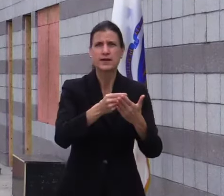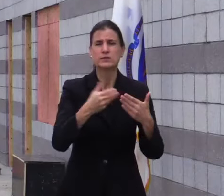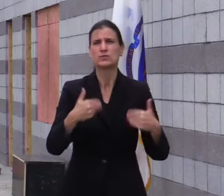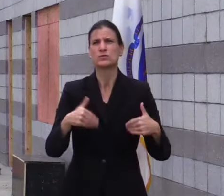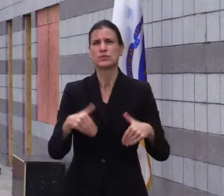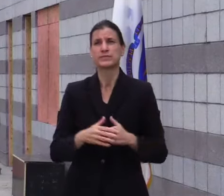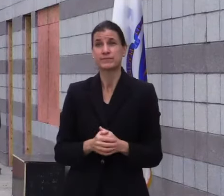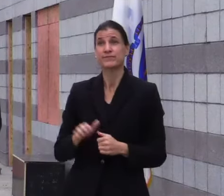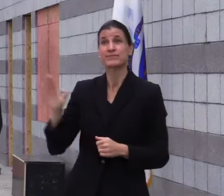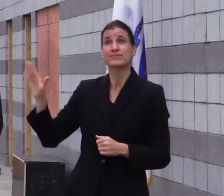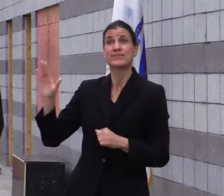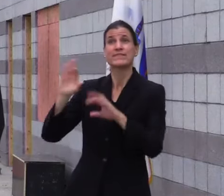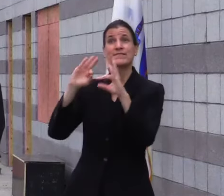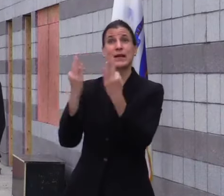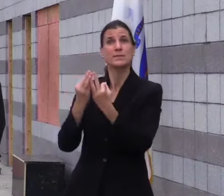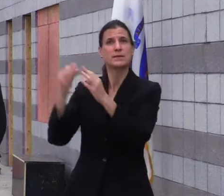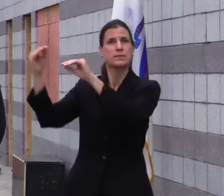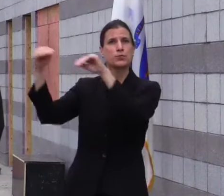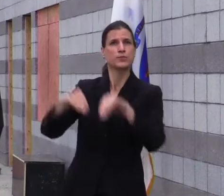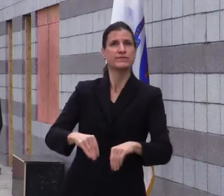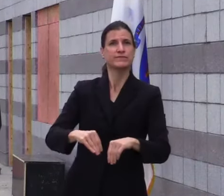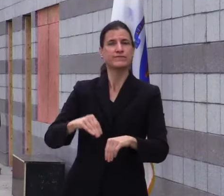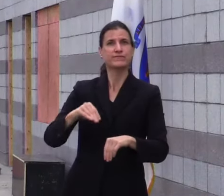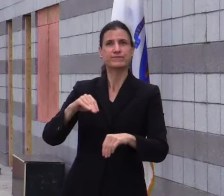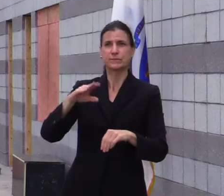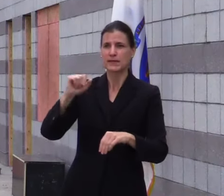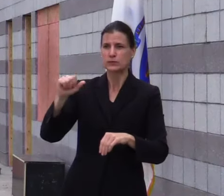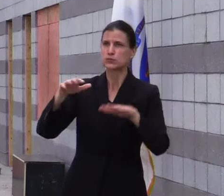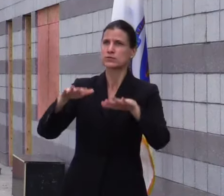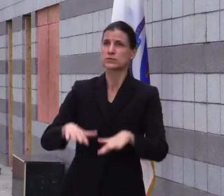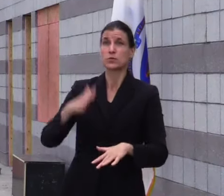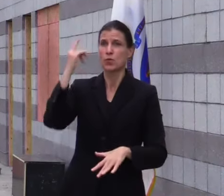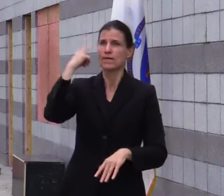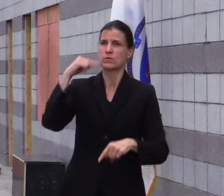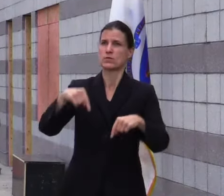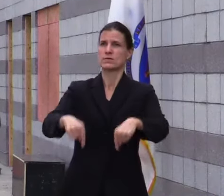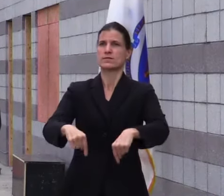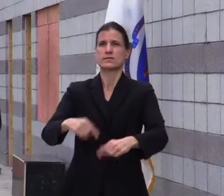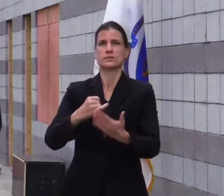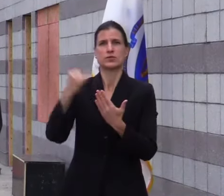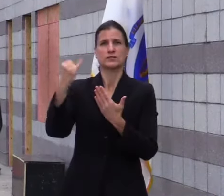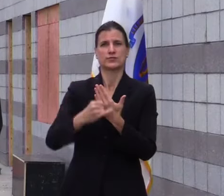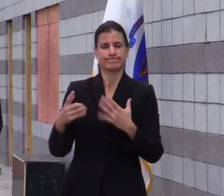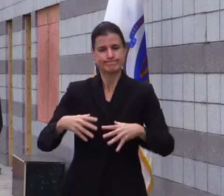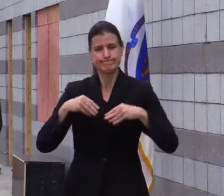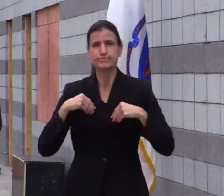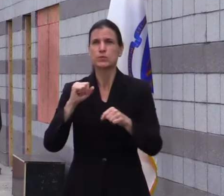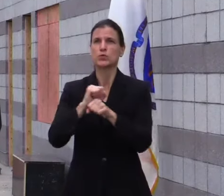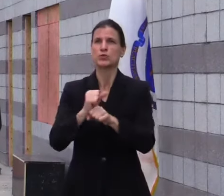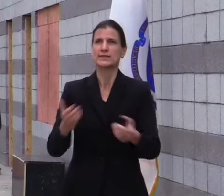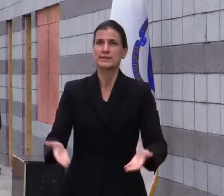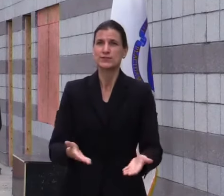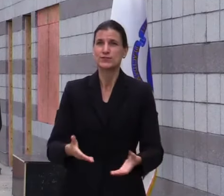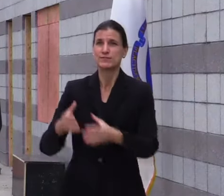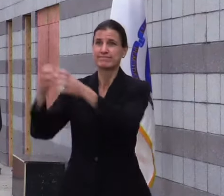here to Massachusetts and took on the task, and we're delighted he's here, and he's a big part of the reason we're here today.